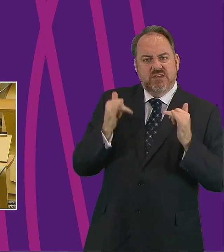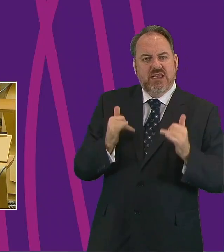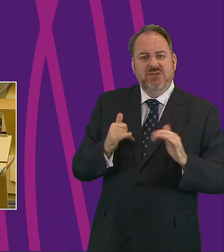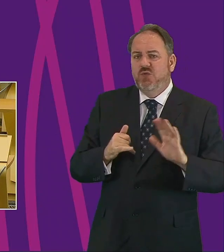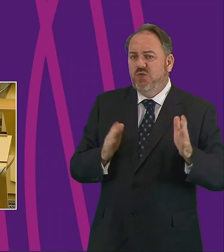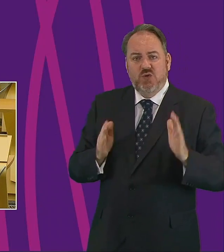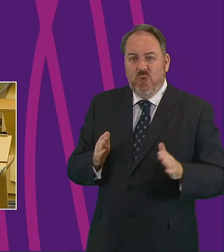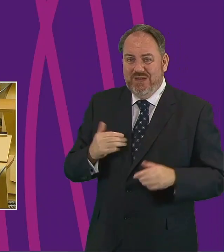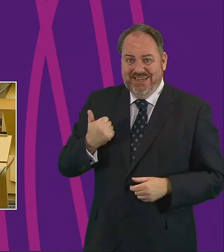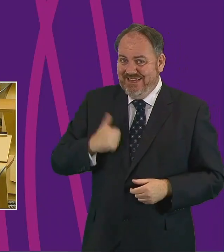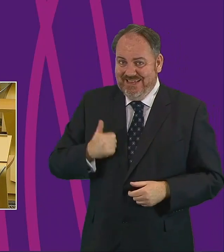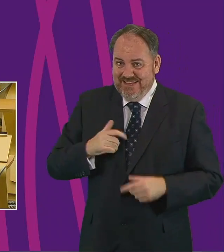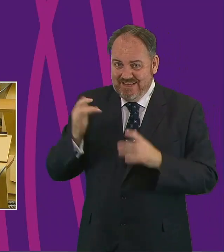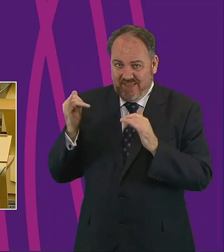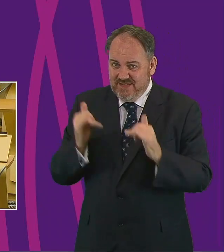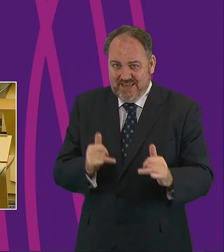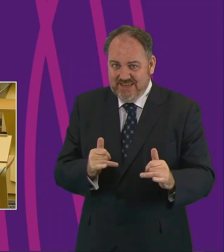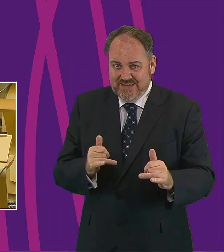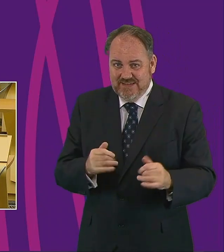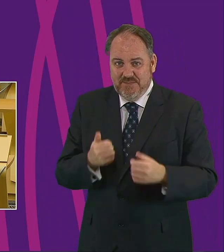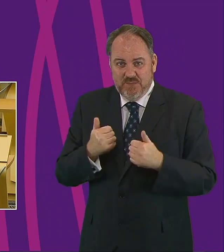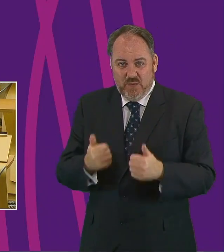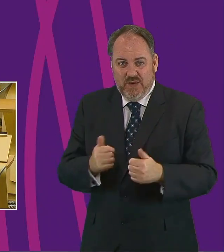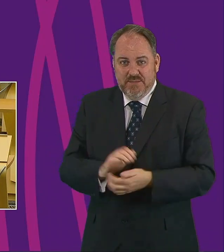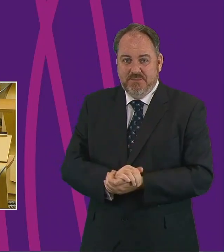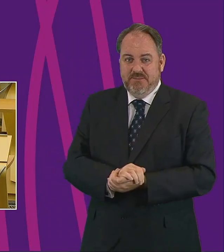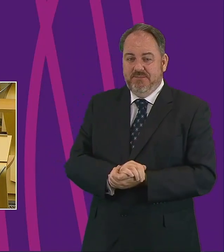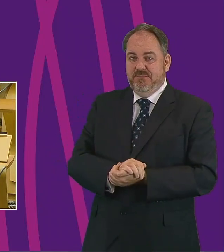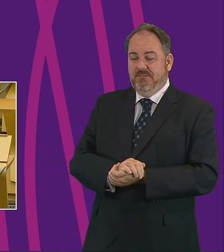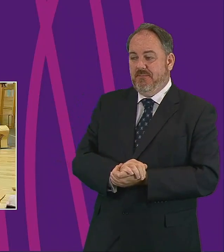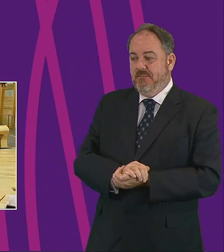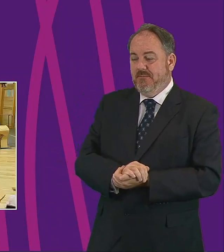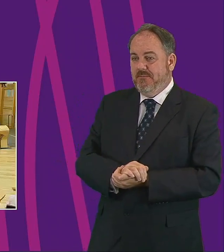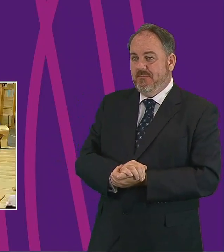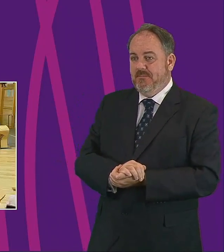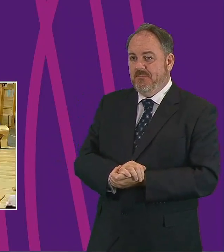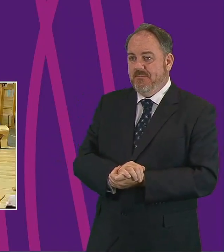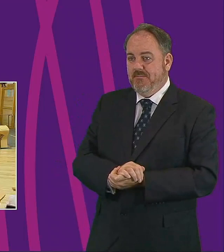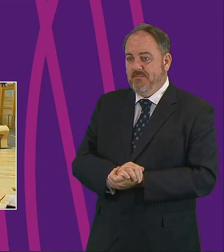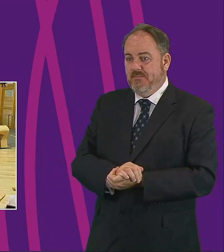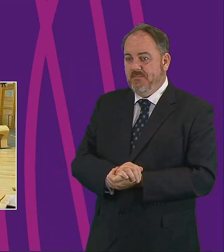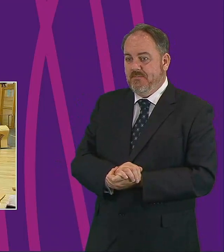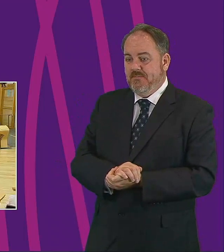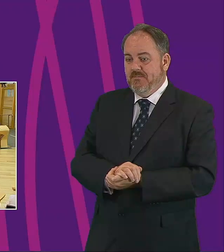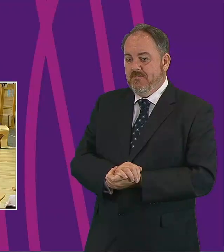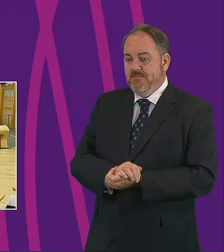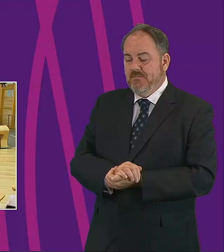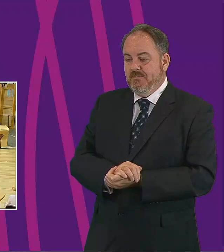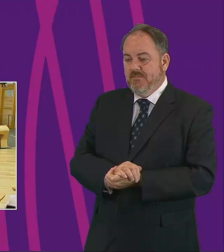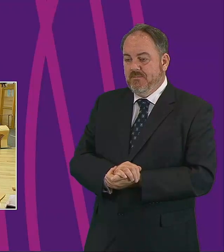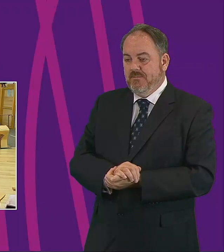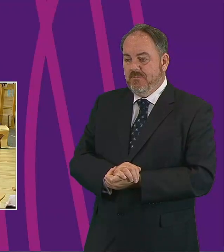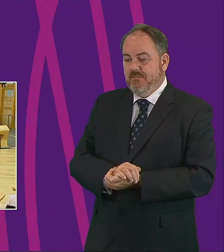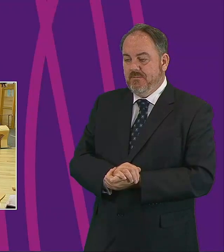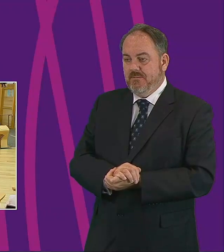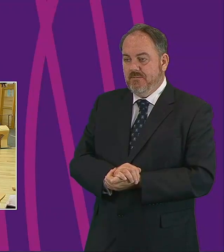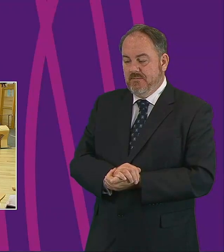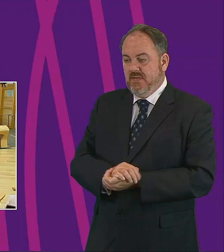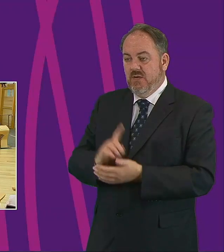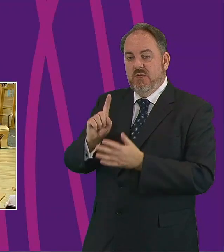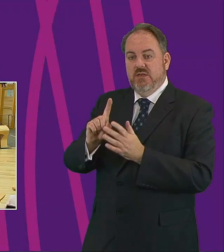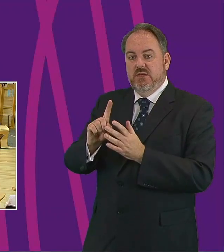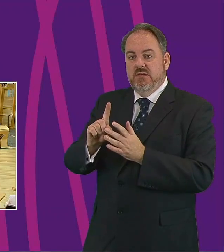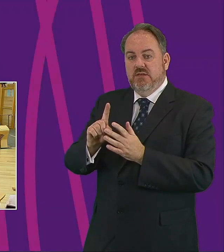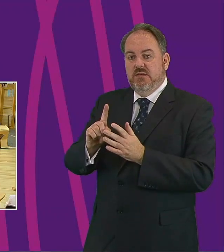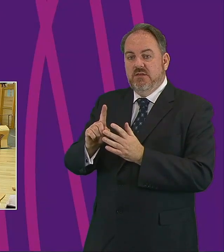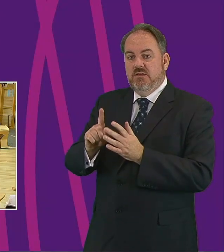taste or smell. And it's in those circumstances that you should seek to book a test. Jamie Green to be followed by Alec Rowley. Thank you,